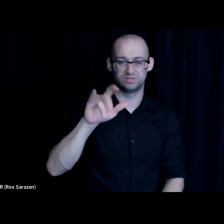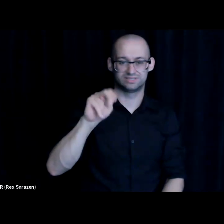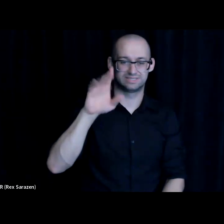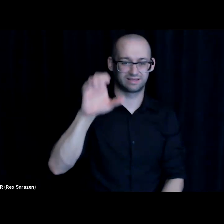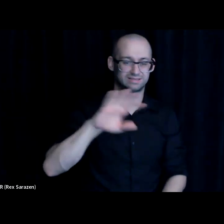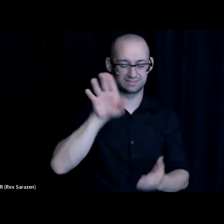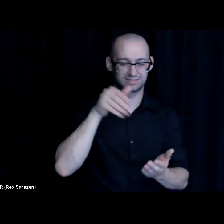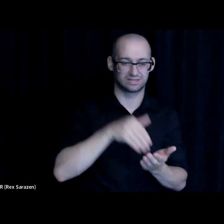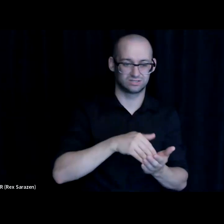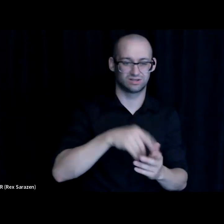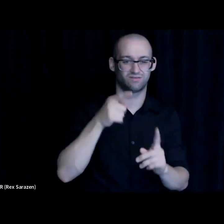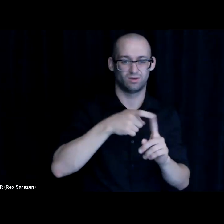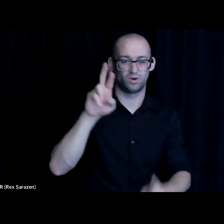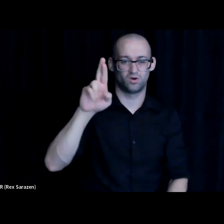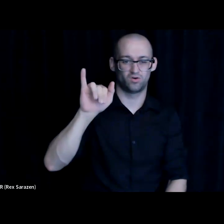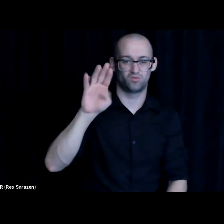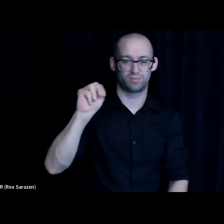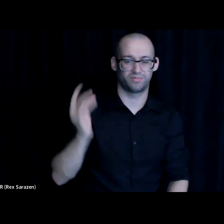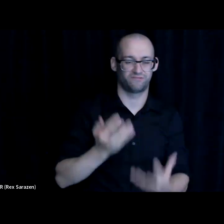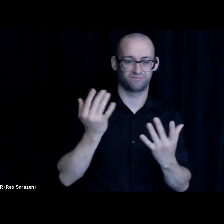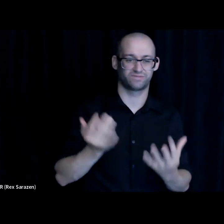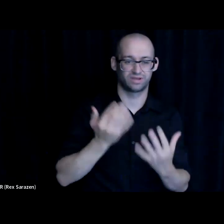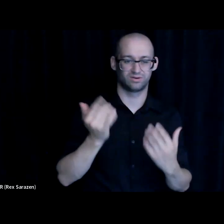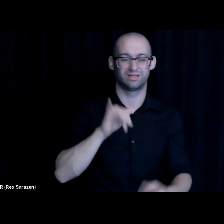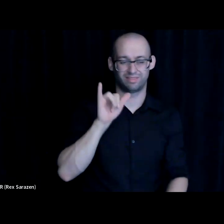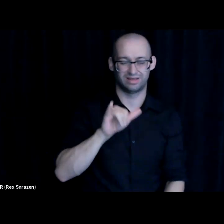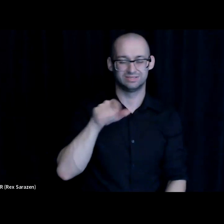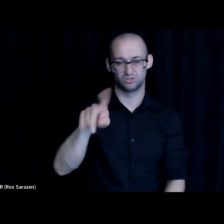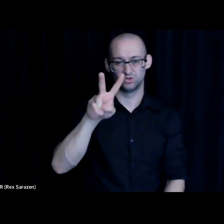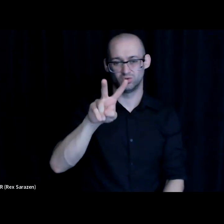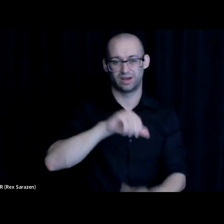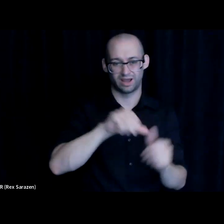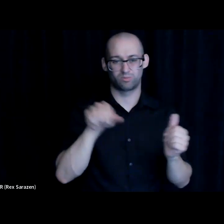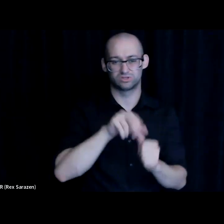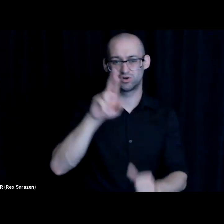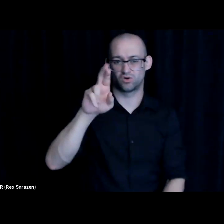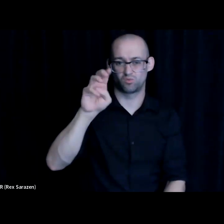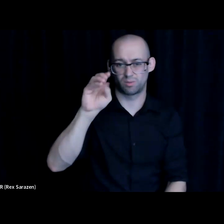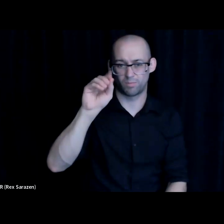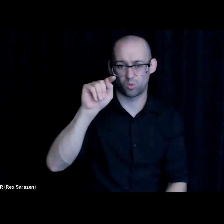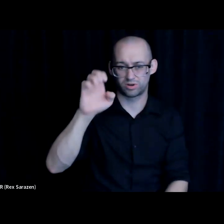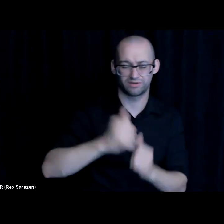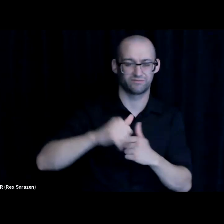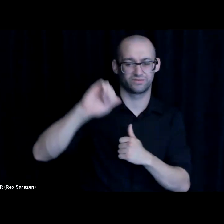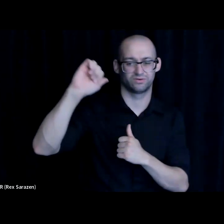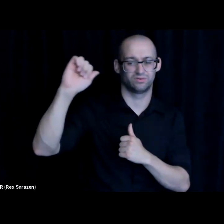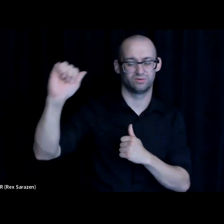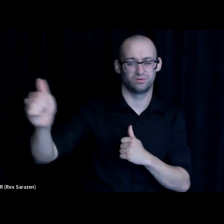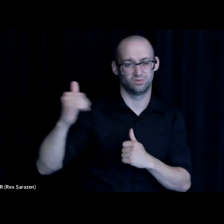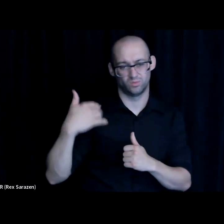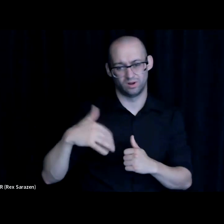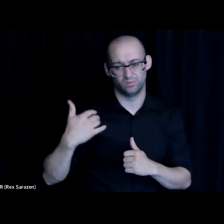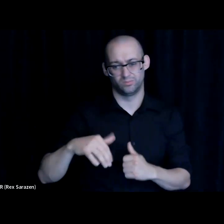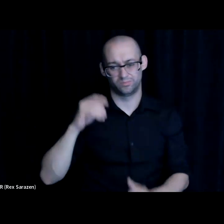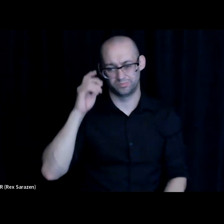are in 2 areas that are very remote, kind of internet deserts in Tuolumne, the city of Tuolumne, and also in Groveland. And